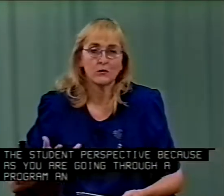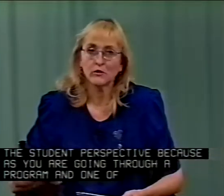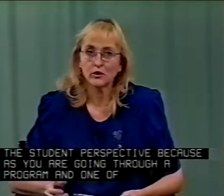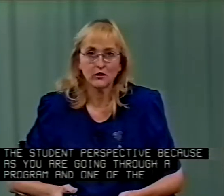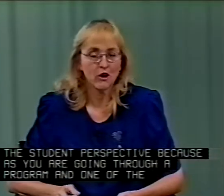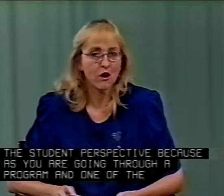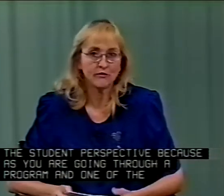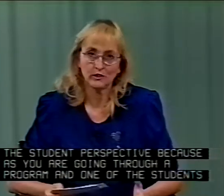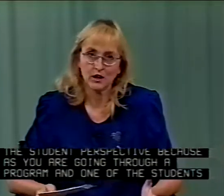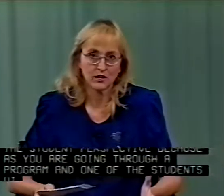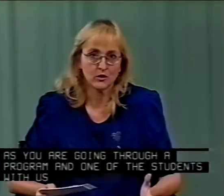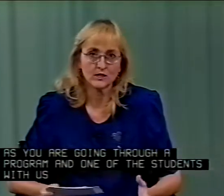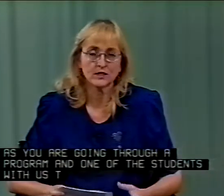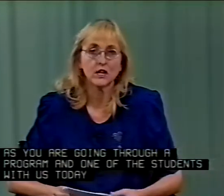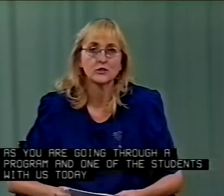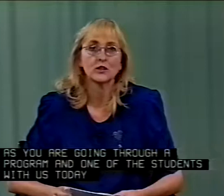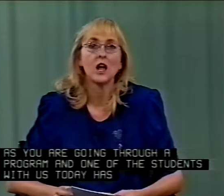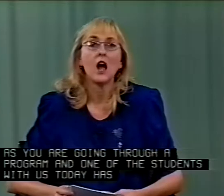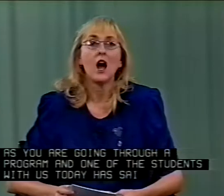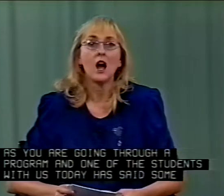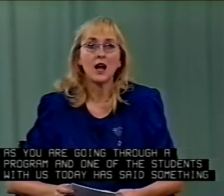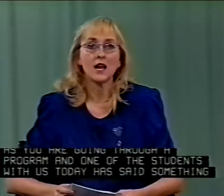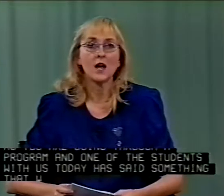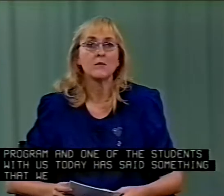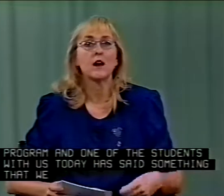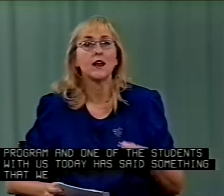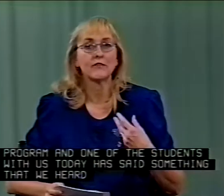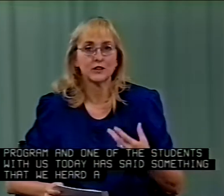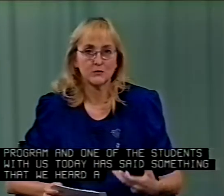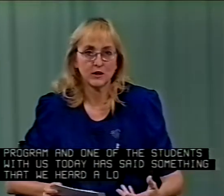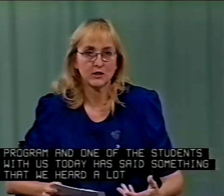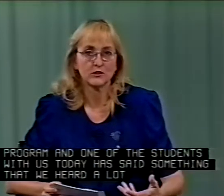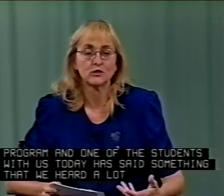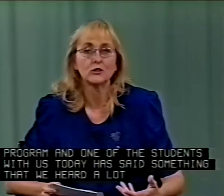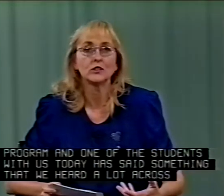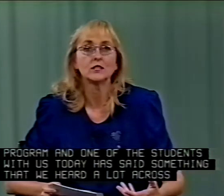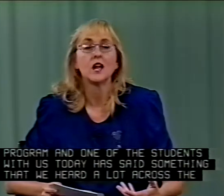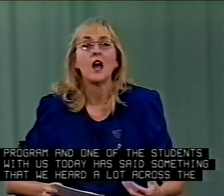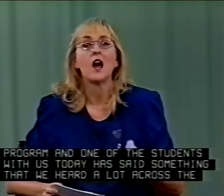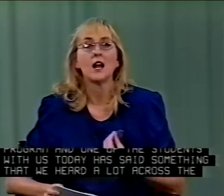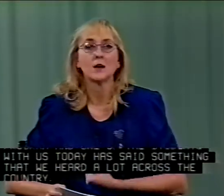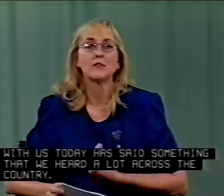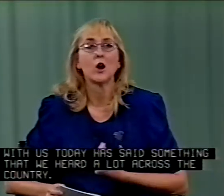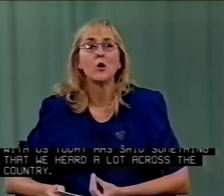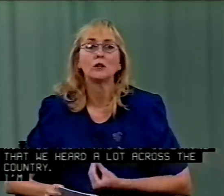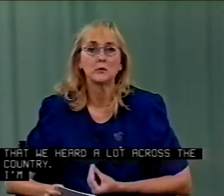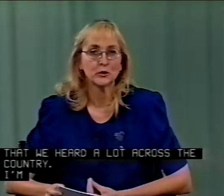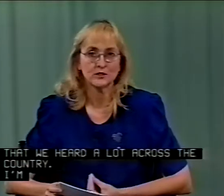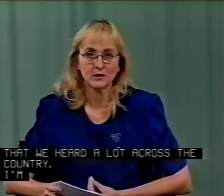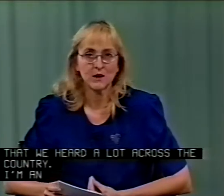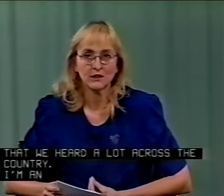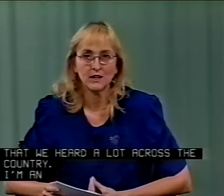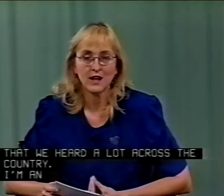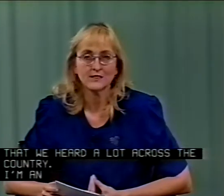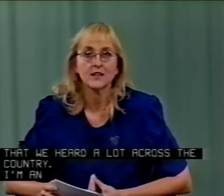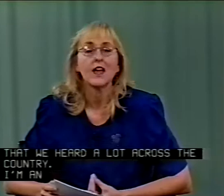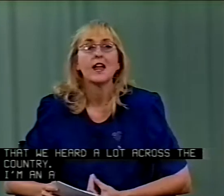we've heard an awful lot across the country, I am an African-American student, I am the only person in my class. If